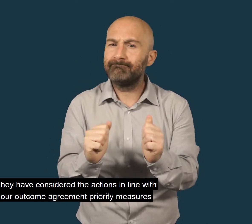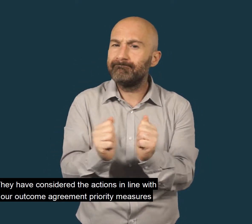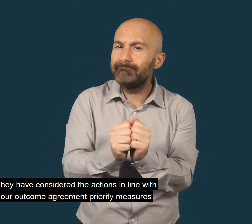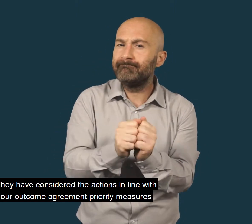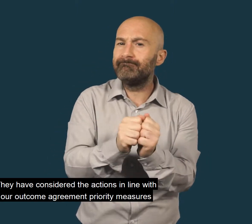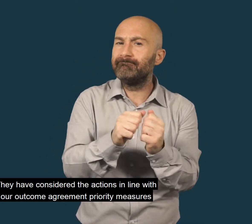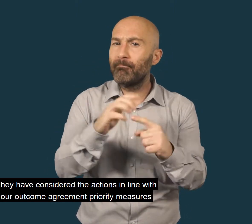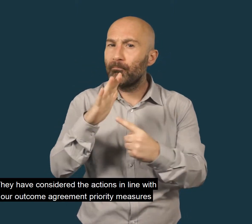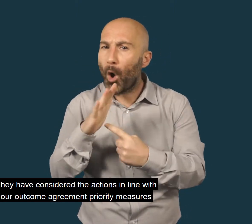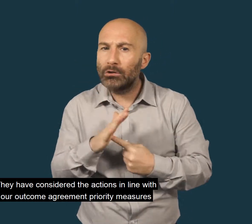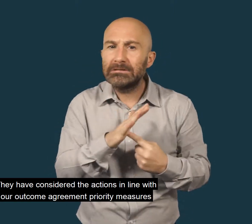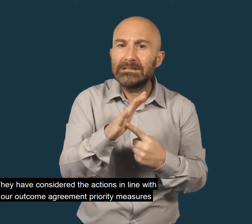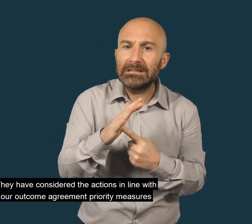on our regional priorities